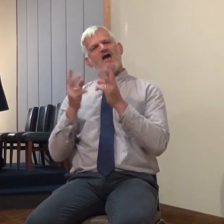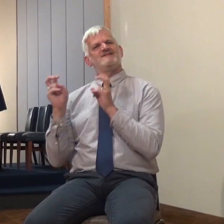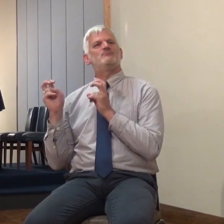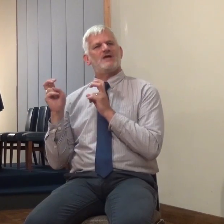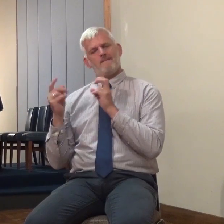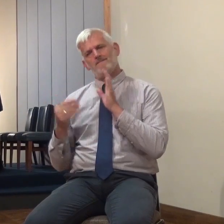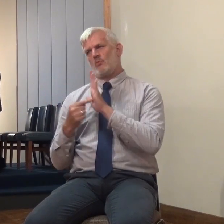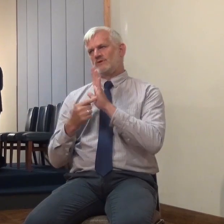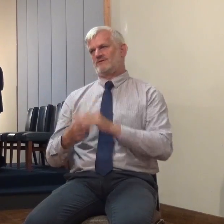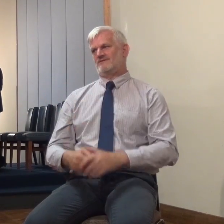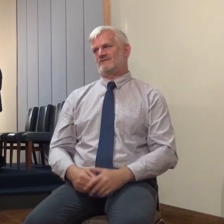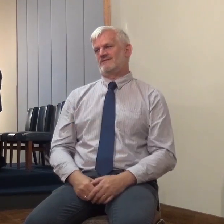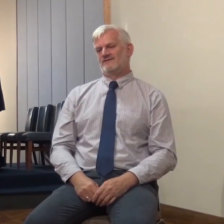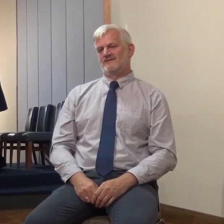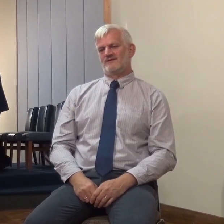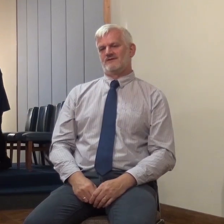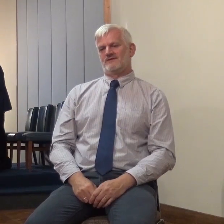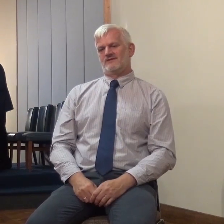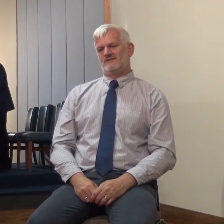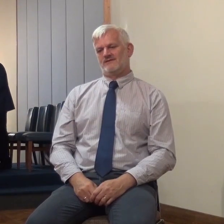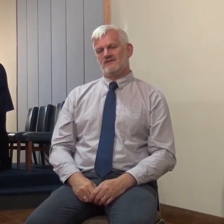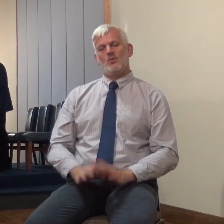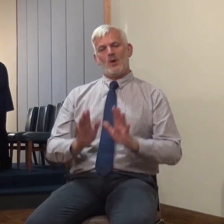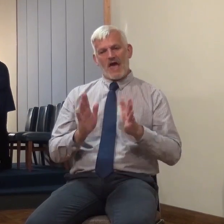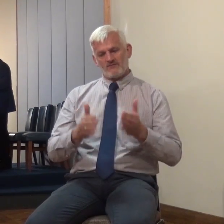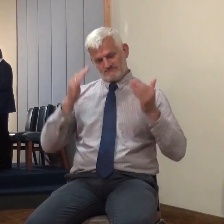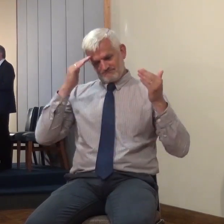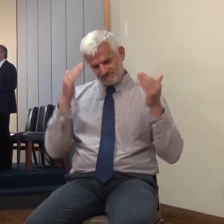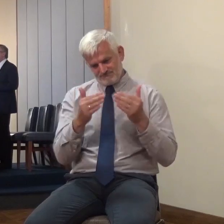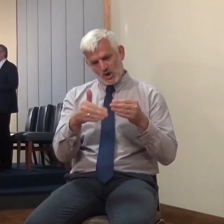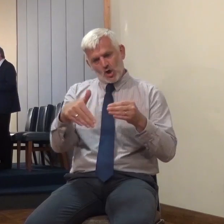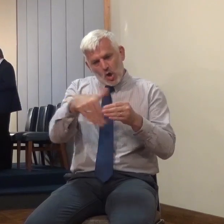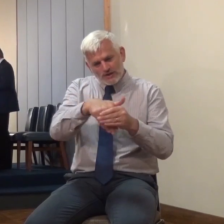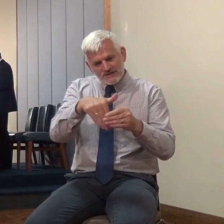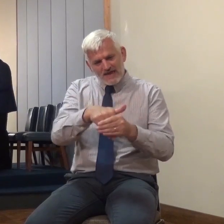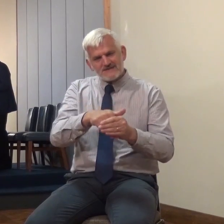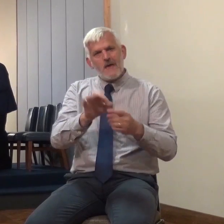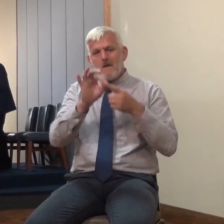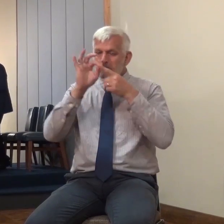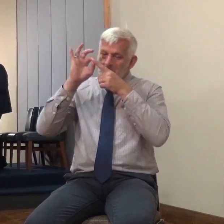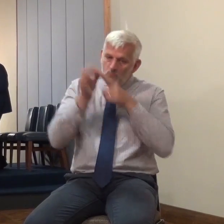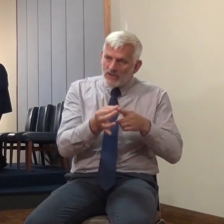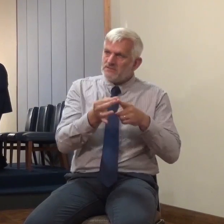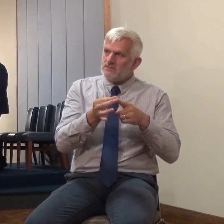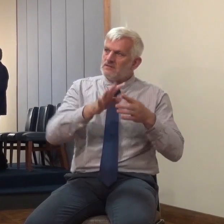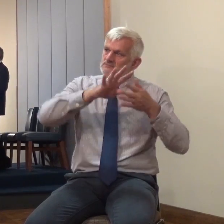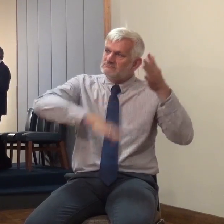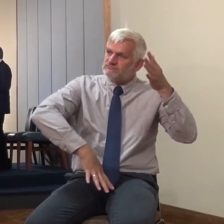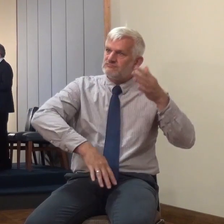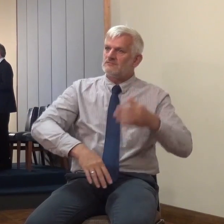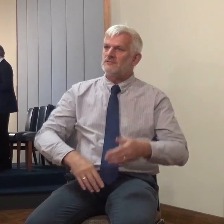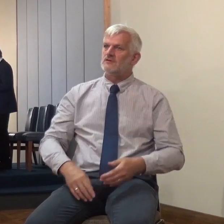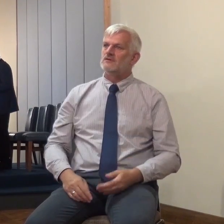as always, to be honest to the context. Paul is writing about this incident for a